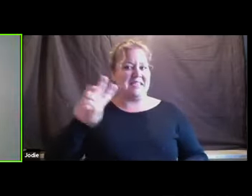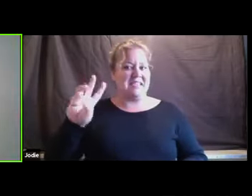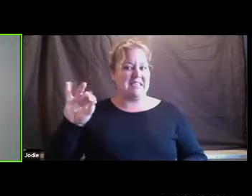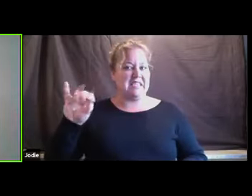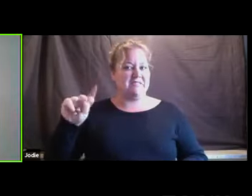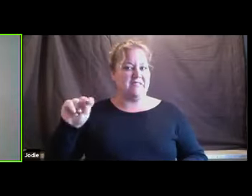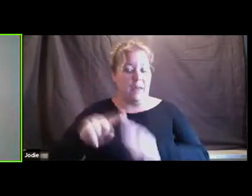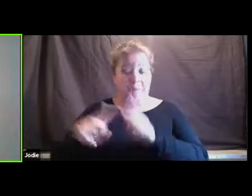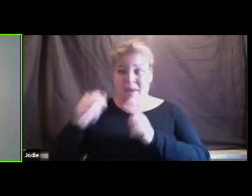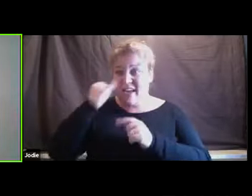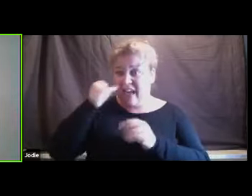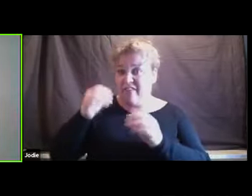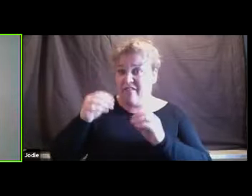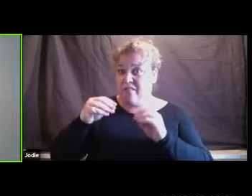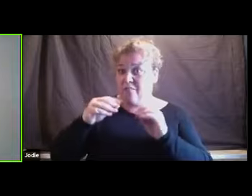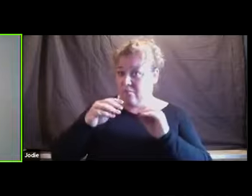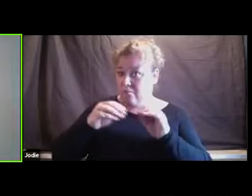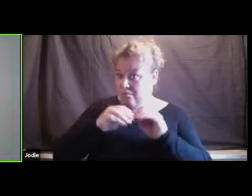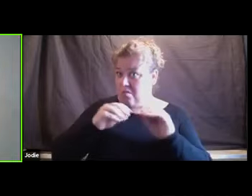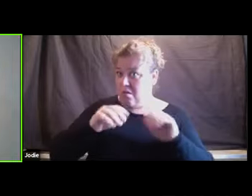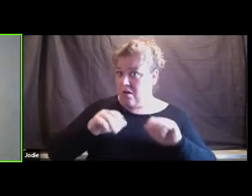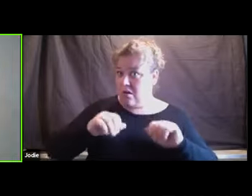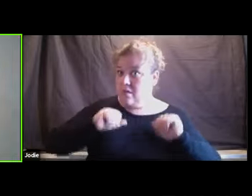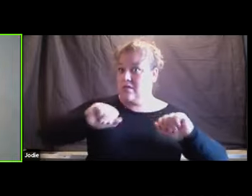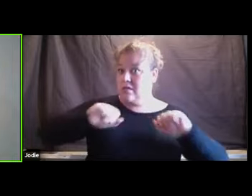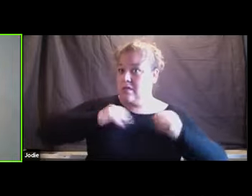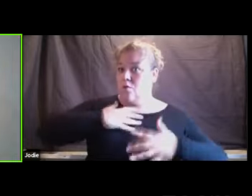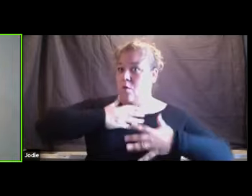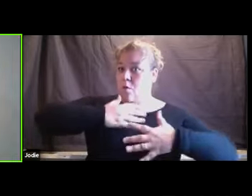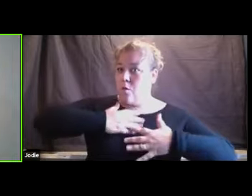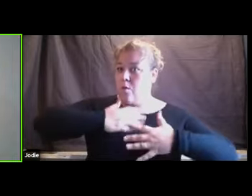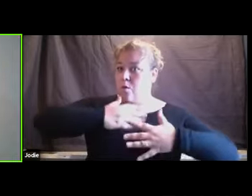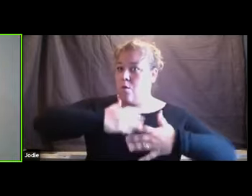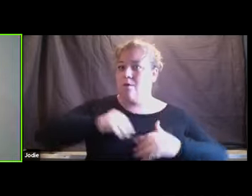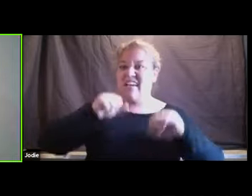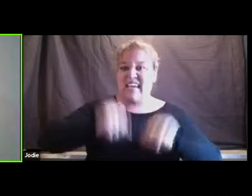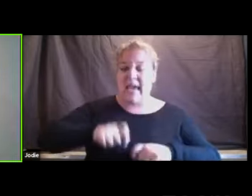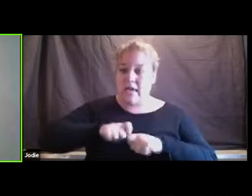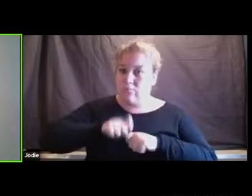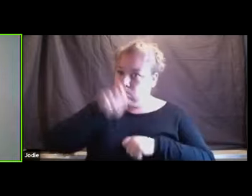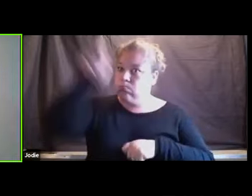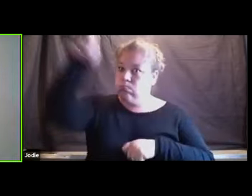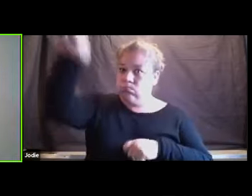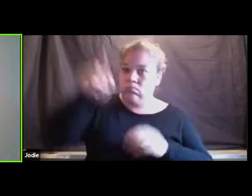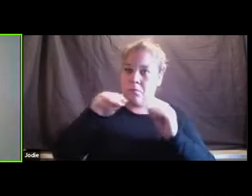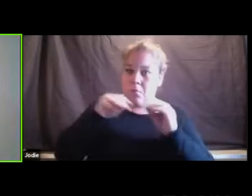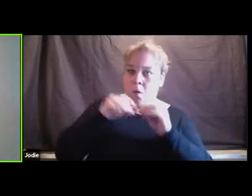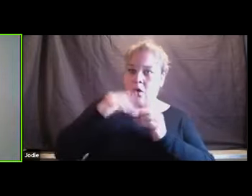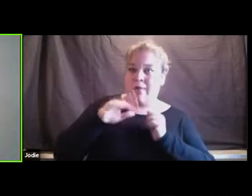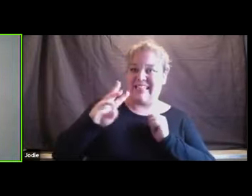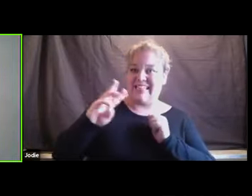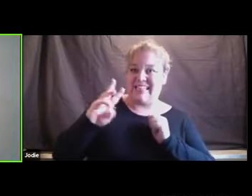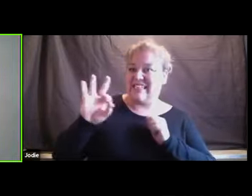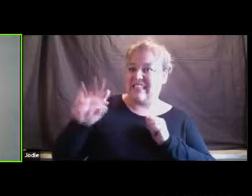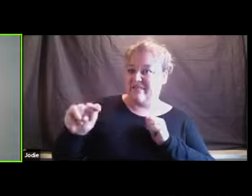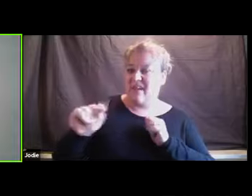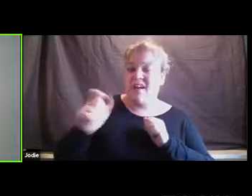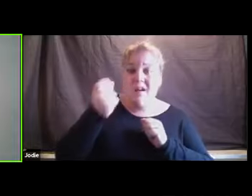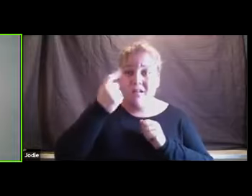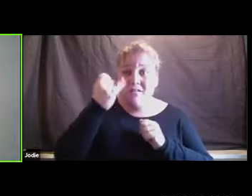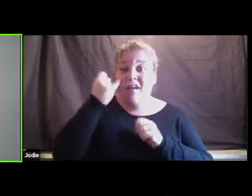come sometimes from a deeper location in the lungs, and can have more, you know, can be more infectious.